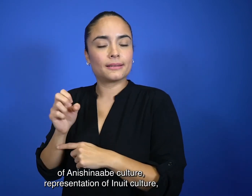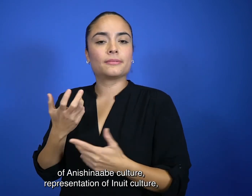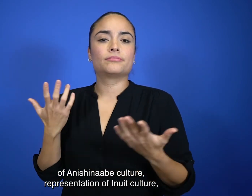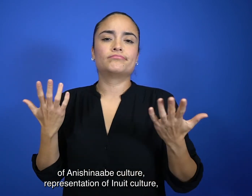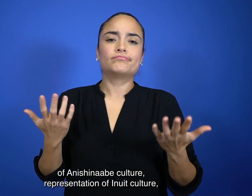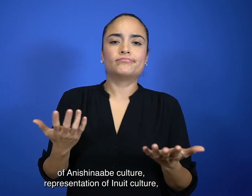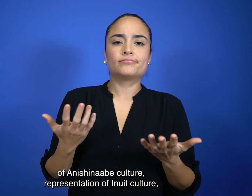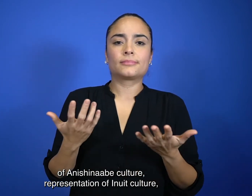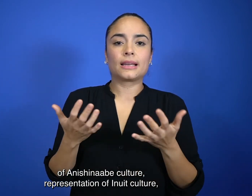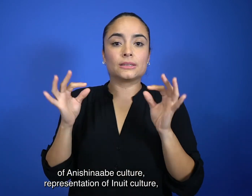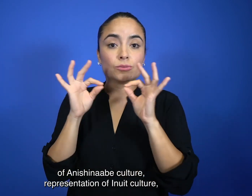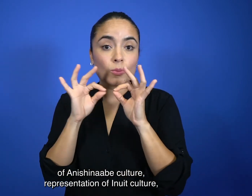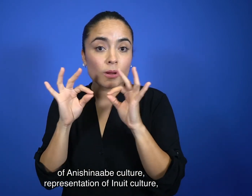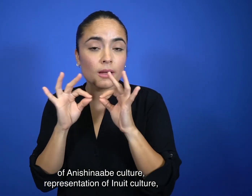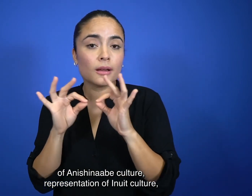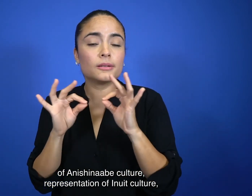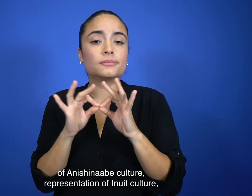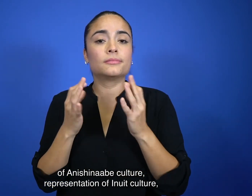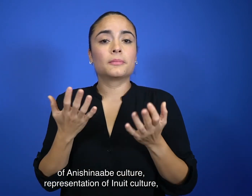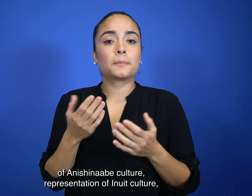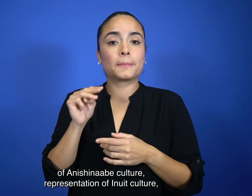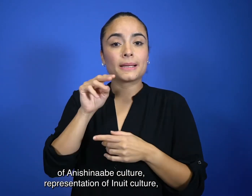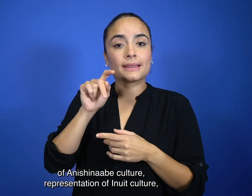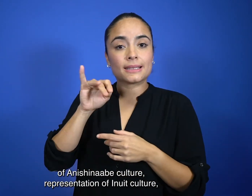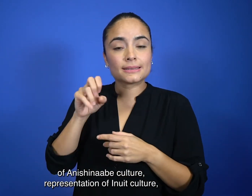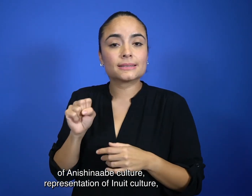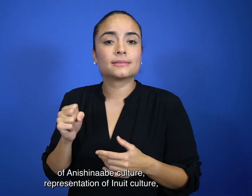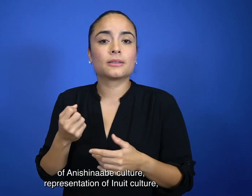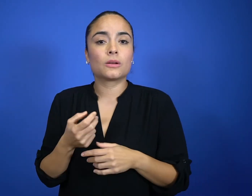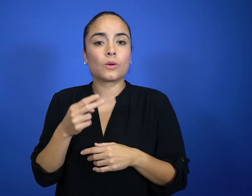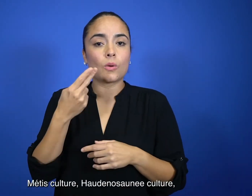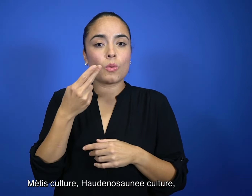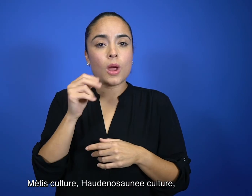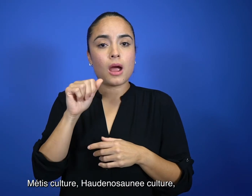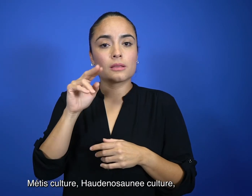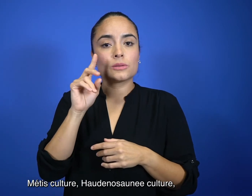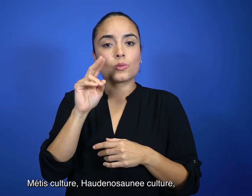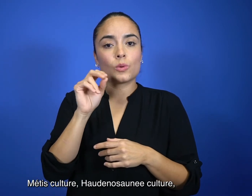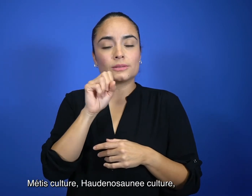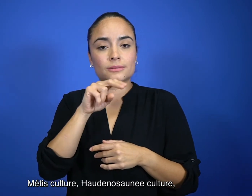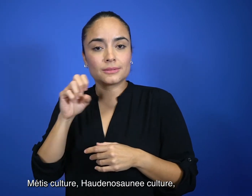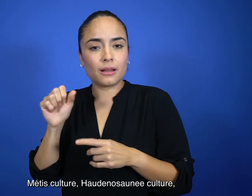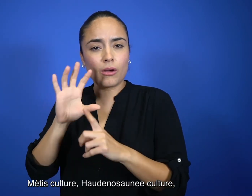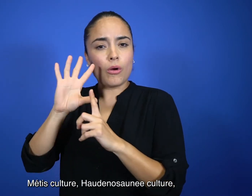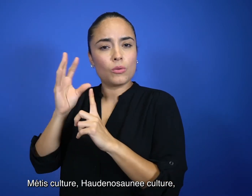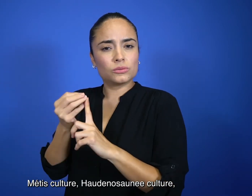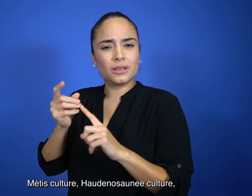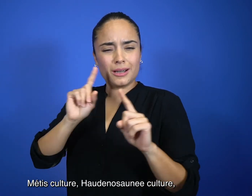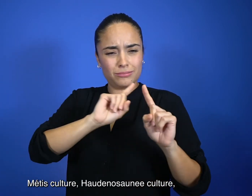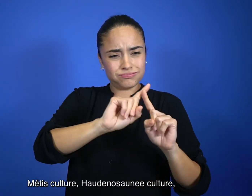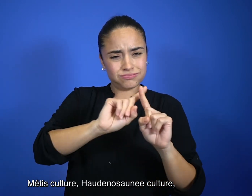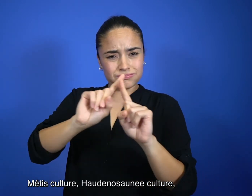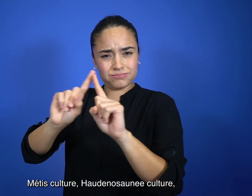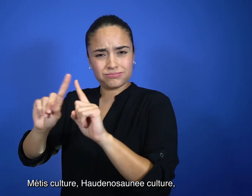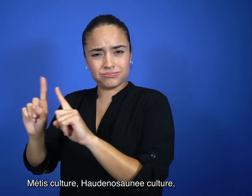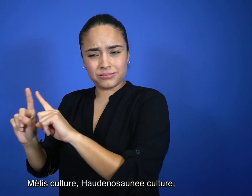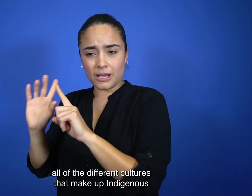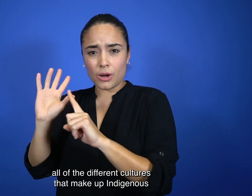culture, representation of Inuit culture, Métis culture, Haudenosaunee culture, all